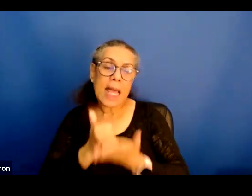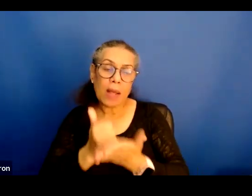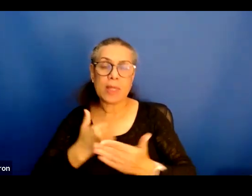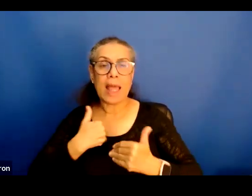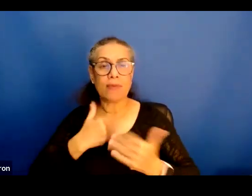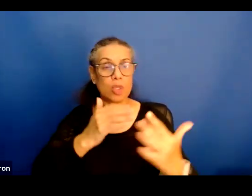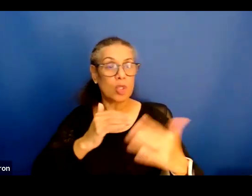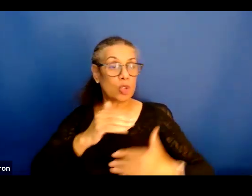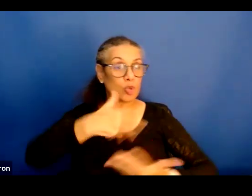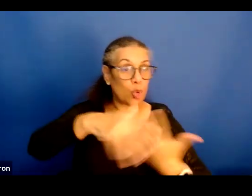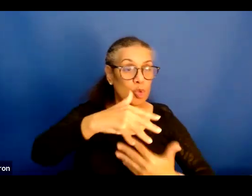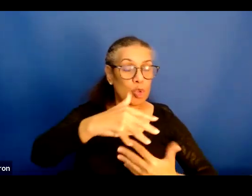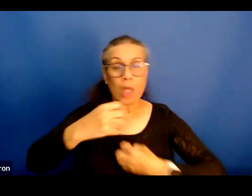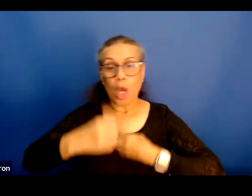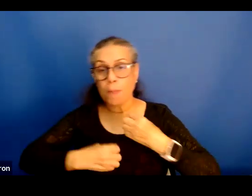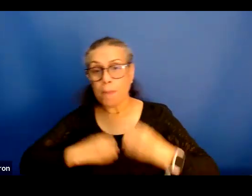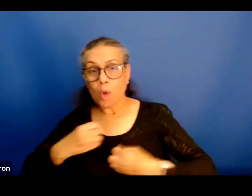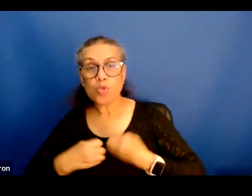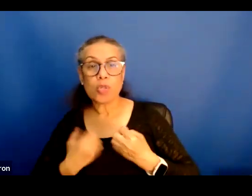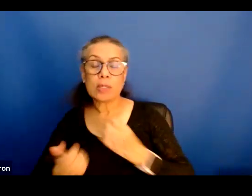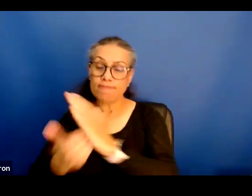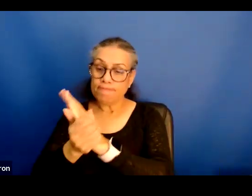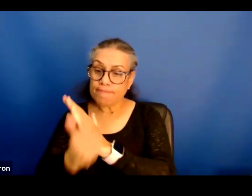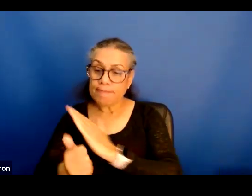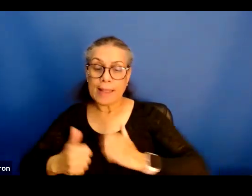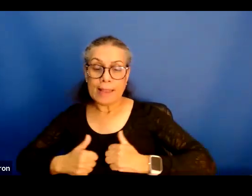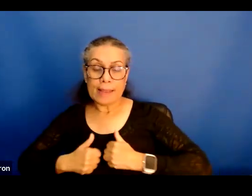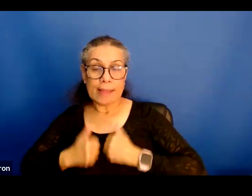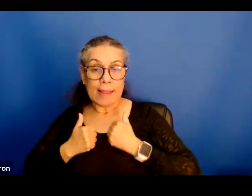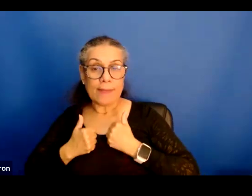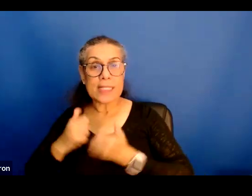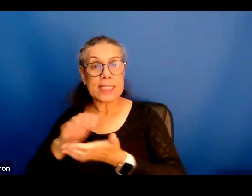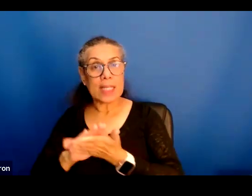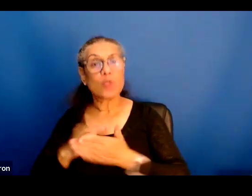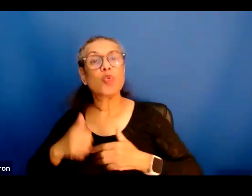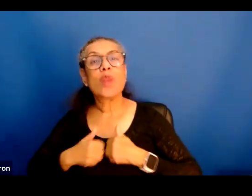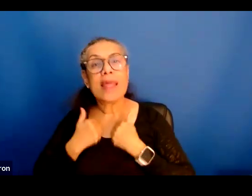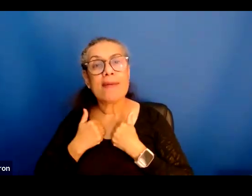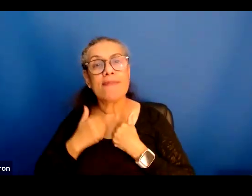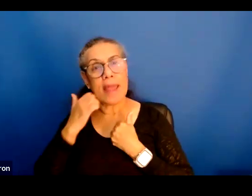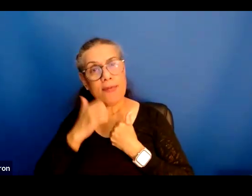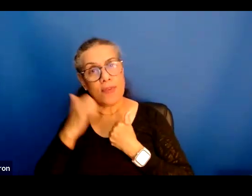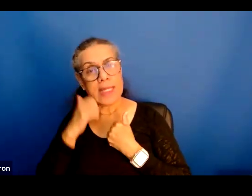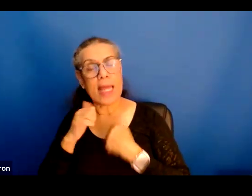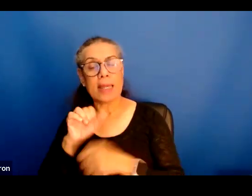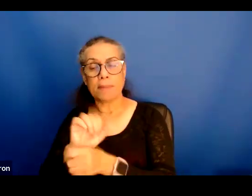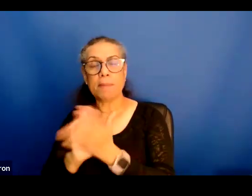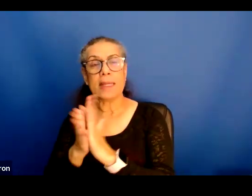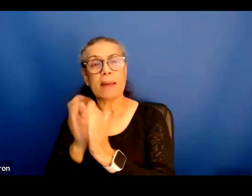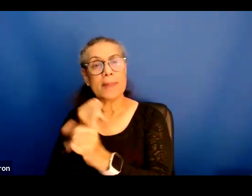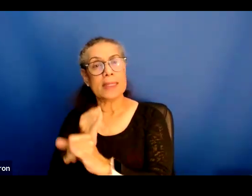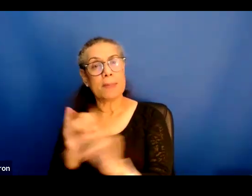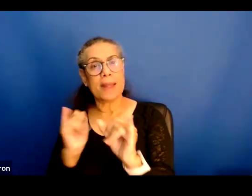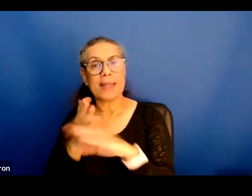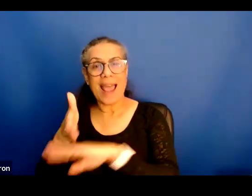social, emotional, academic, vocational, and community living skills they need to live and work independently after they leave the